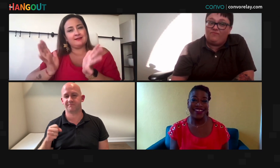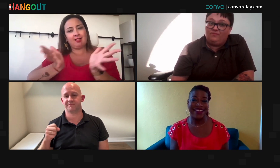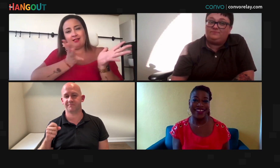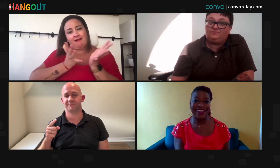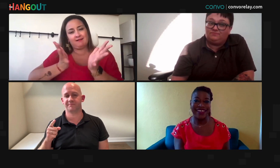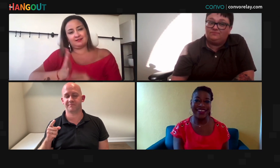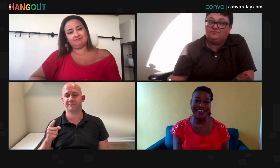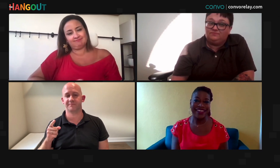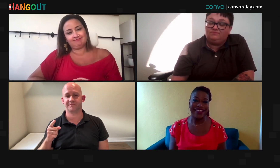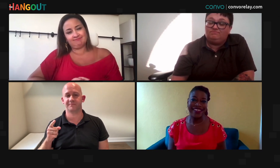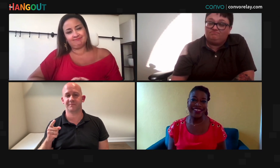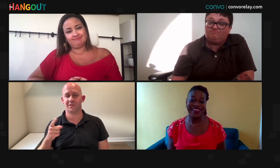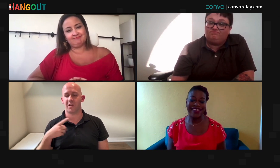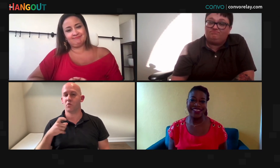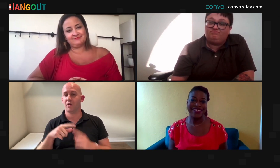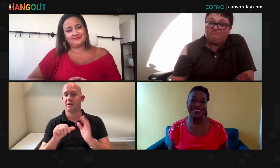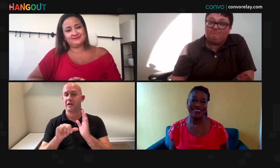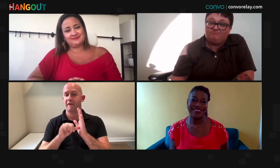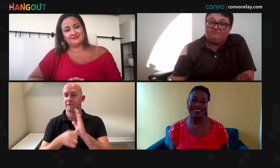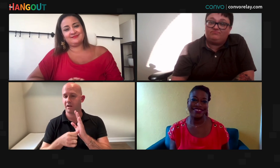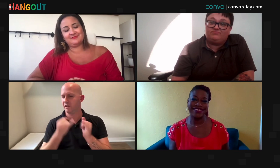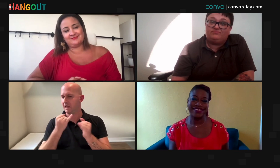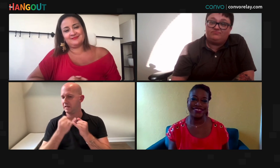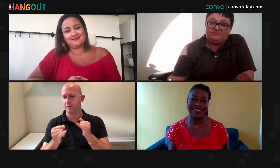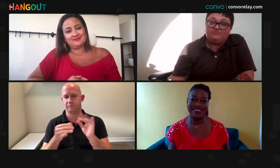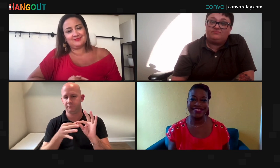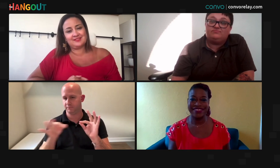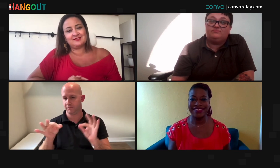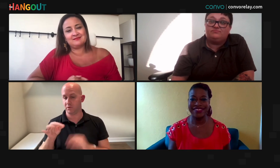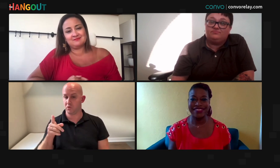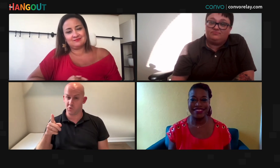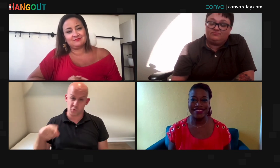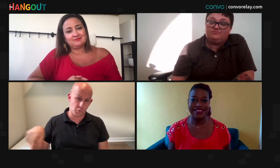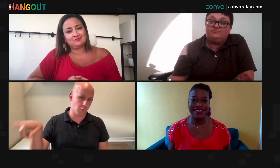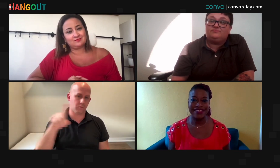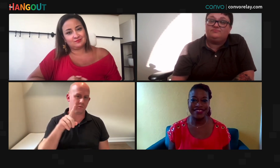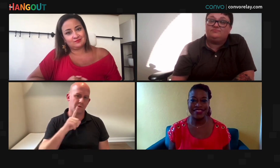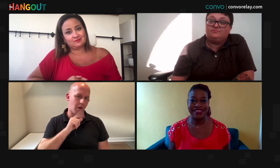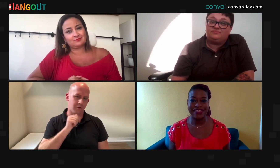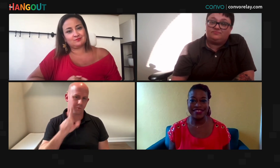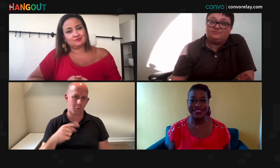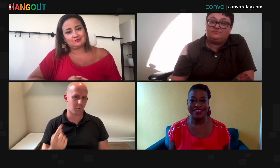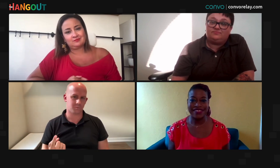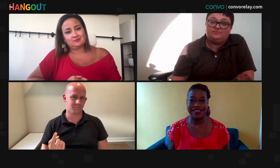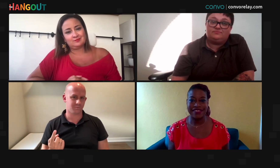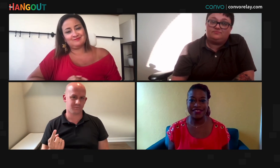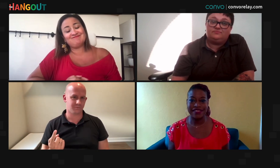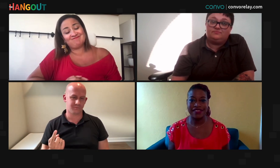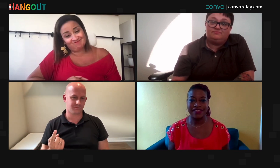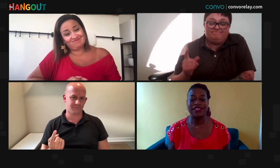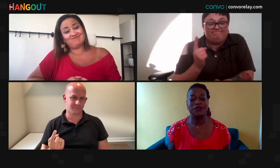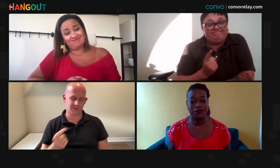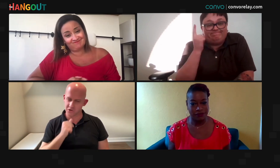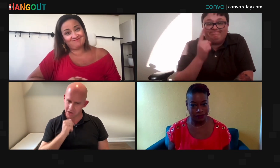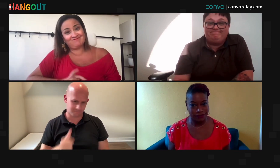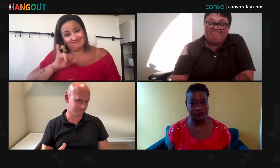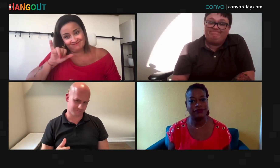out of this conversation. This is Jerome. I wanted to emphasize this as the last statement for